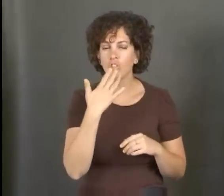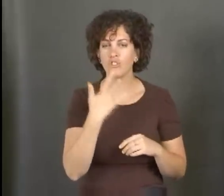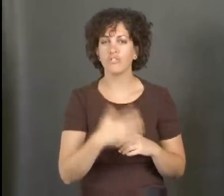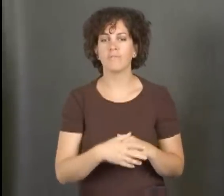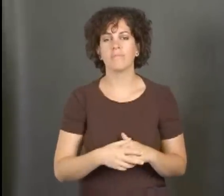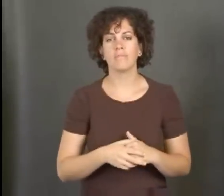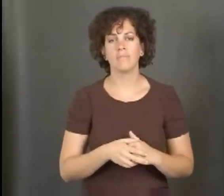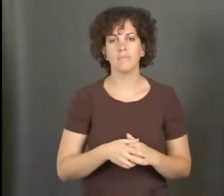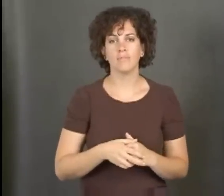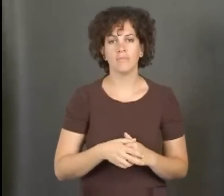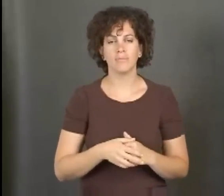and color.